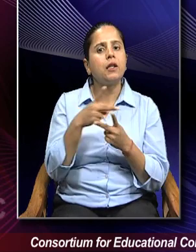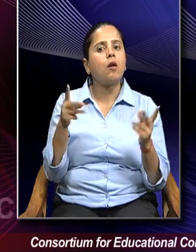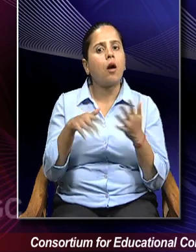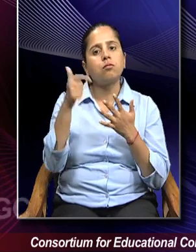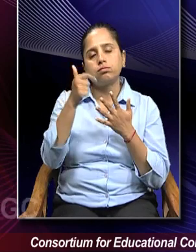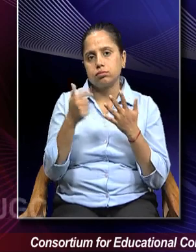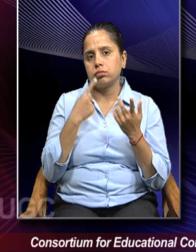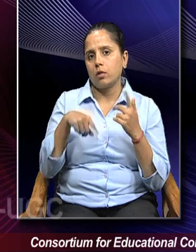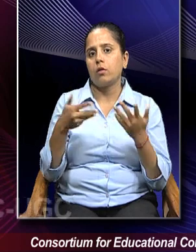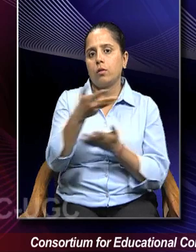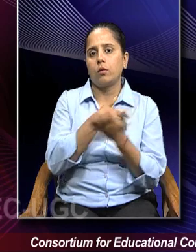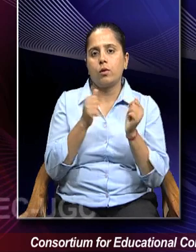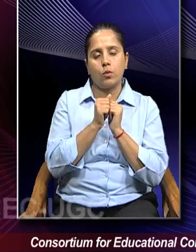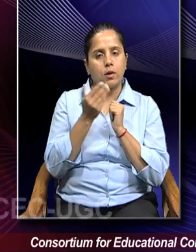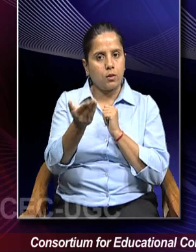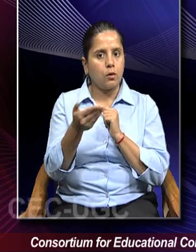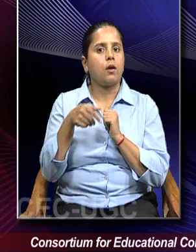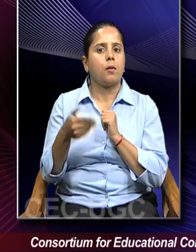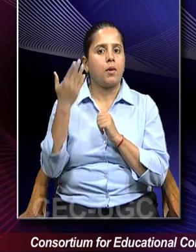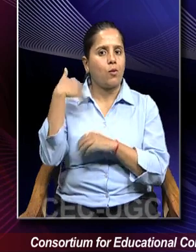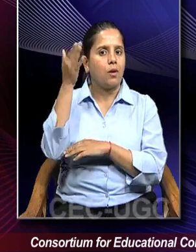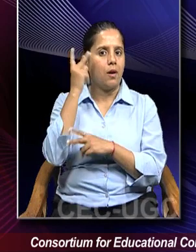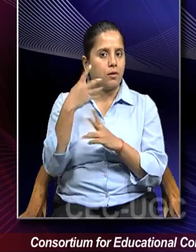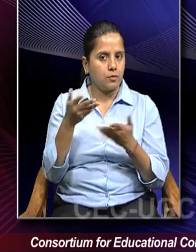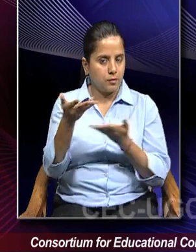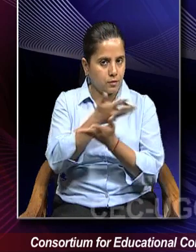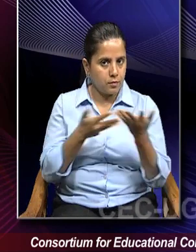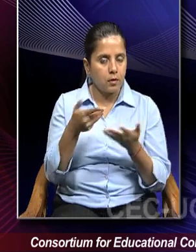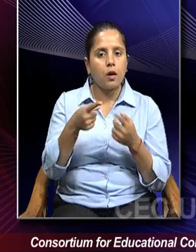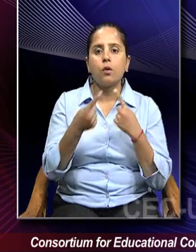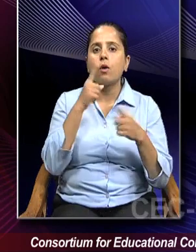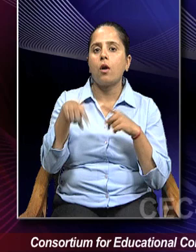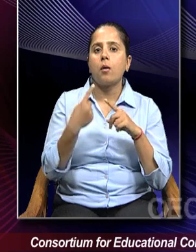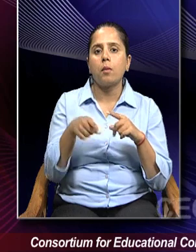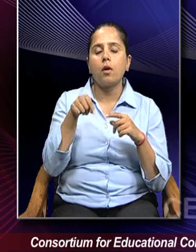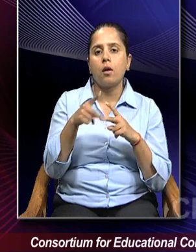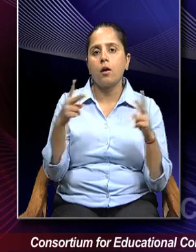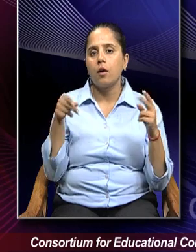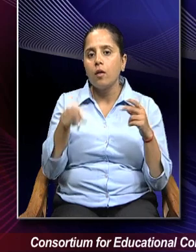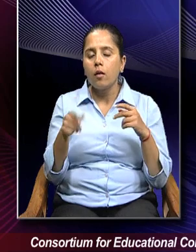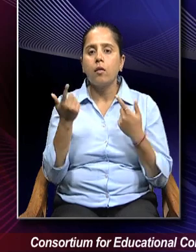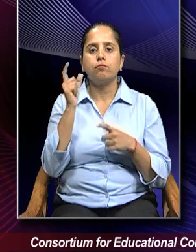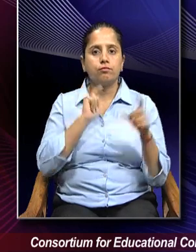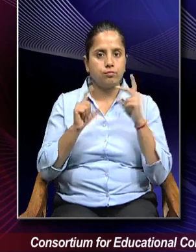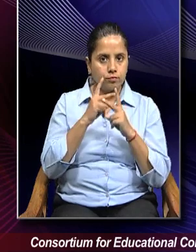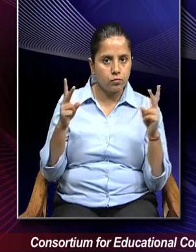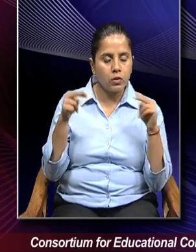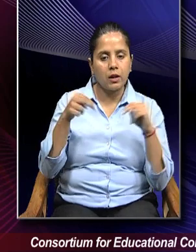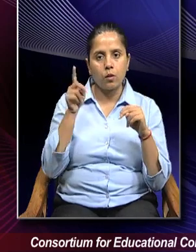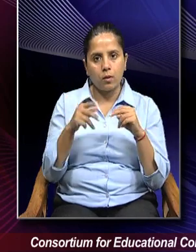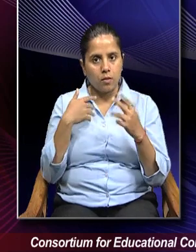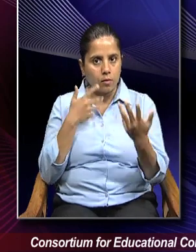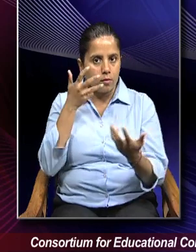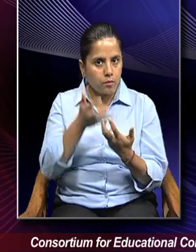which I discussed with you in the previous lecture of mine, where they talk about the false consciousness and the need to belong. There